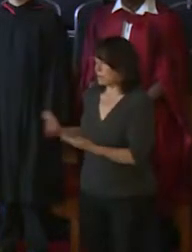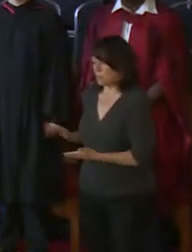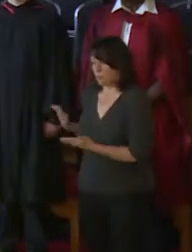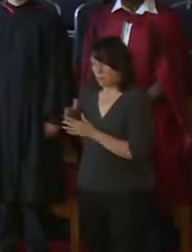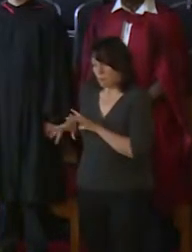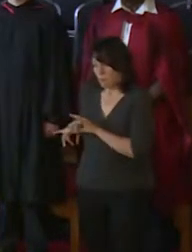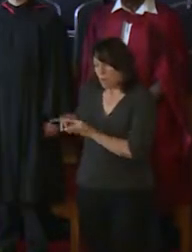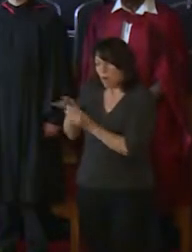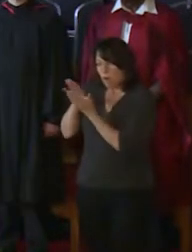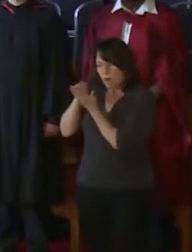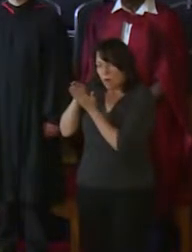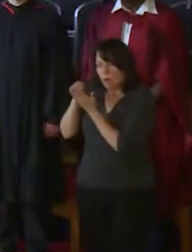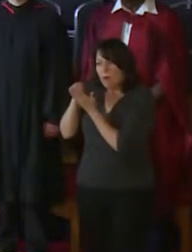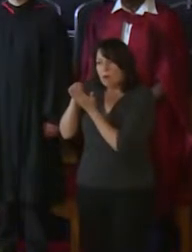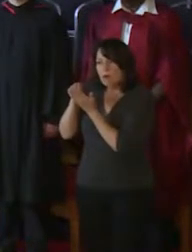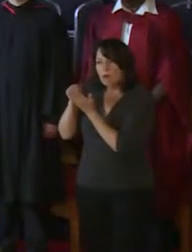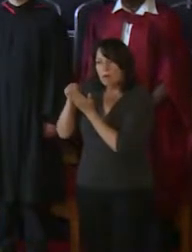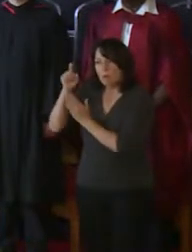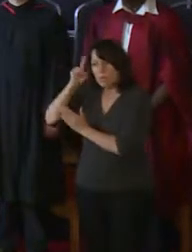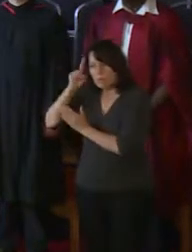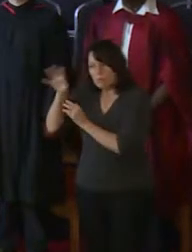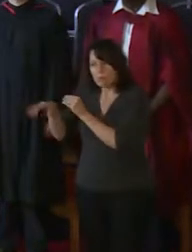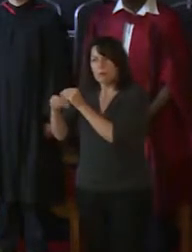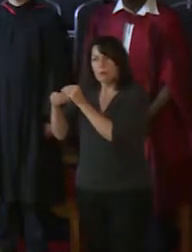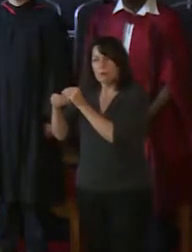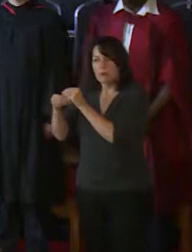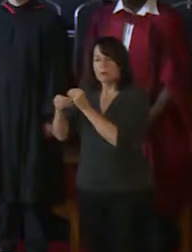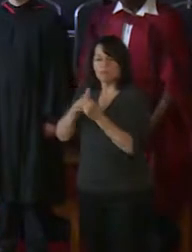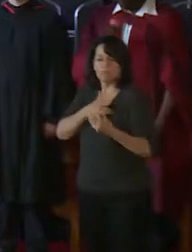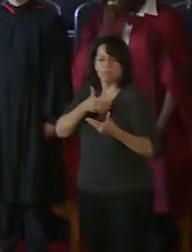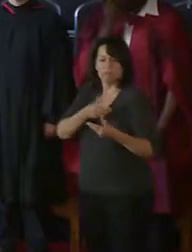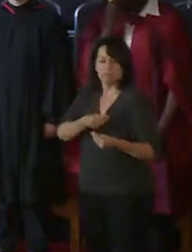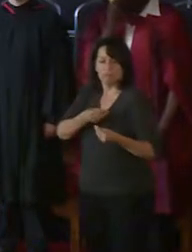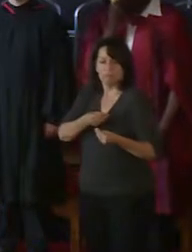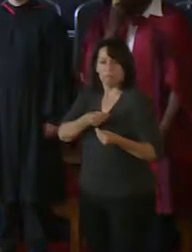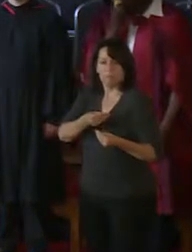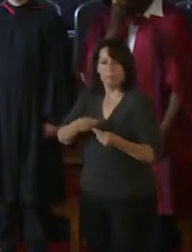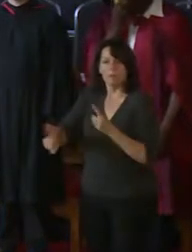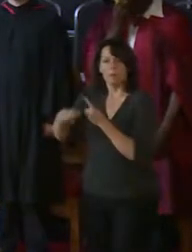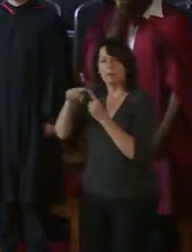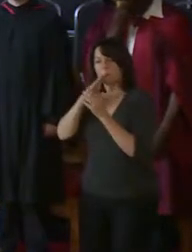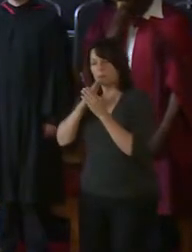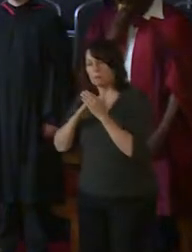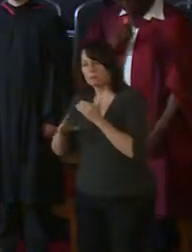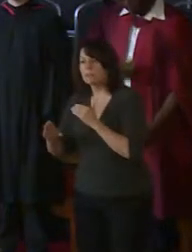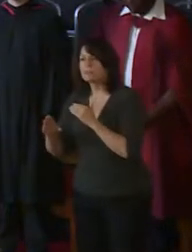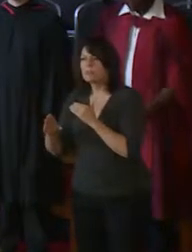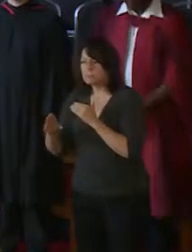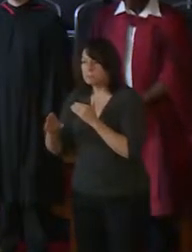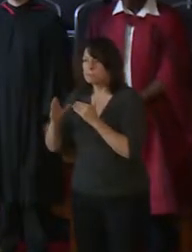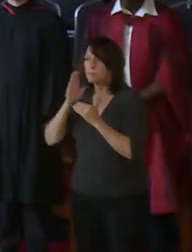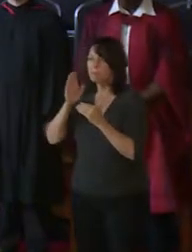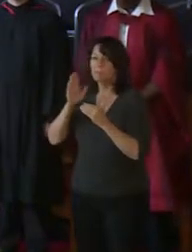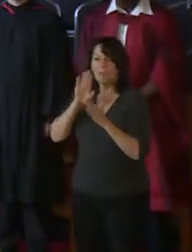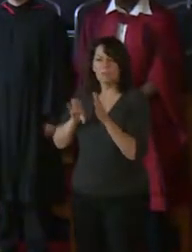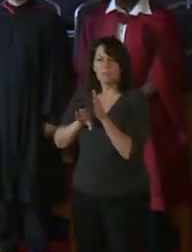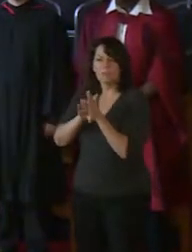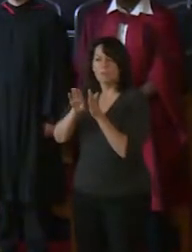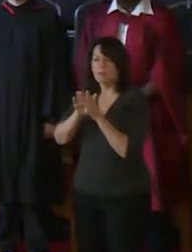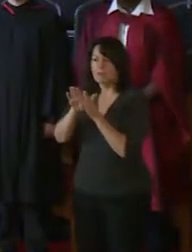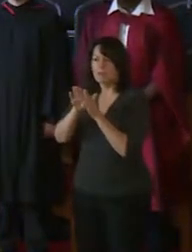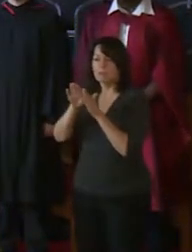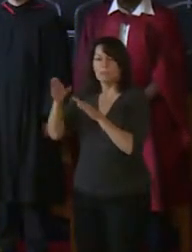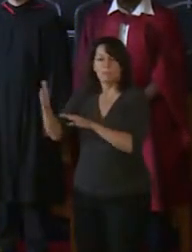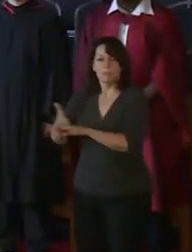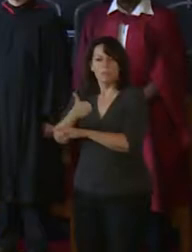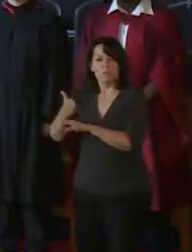and infused with compassion and clothed with humility, that we might contribute to the flourishing of